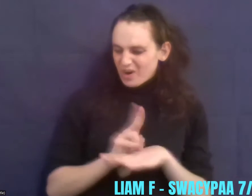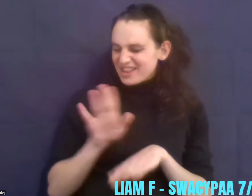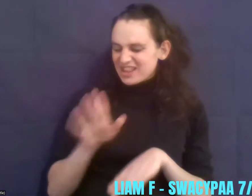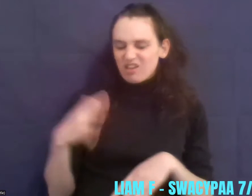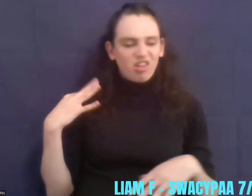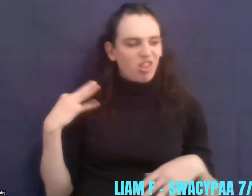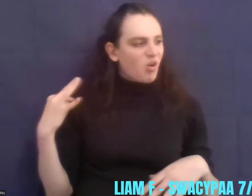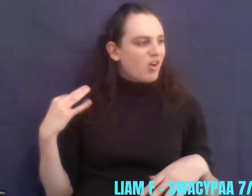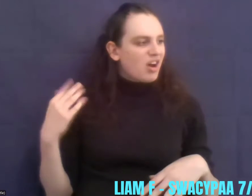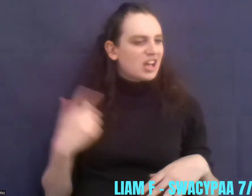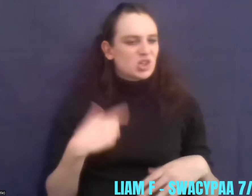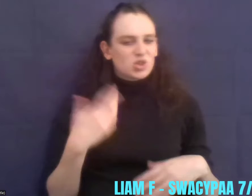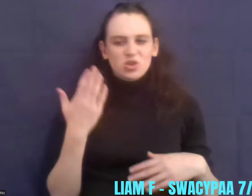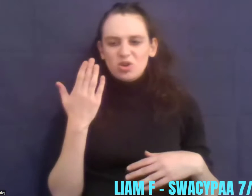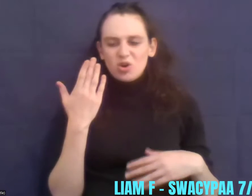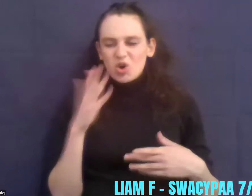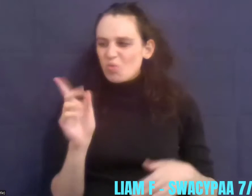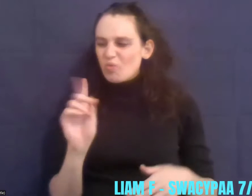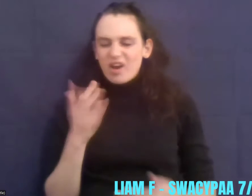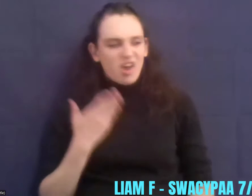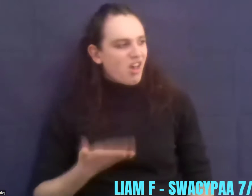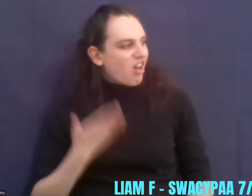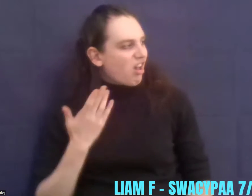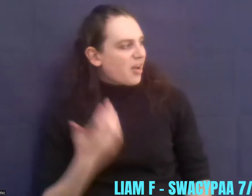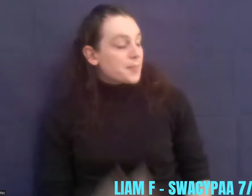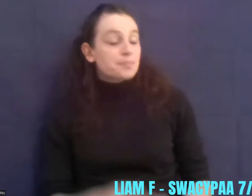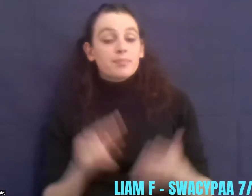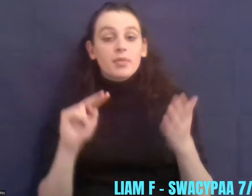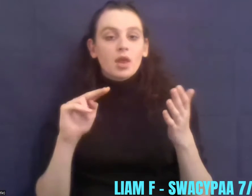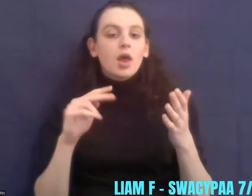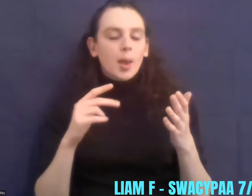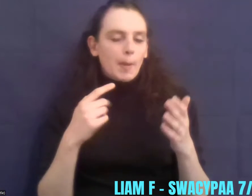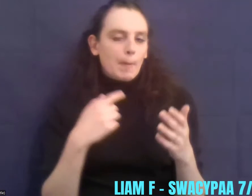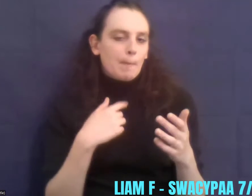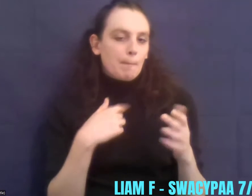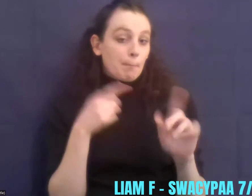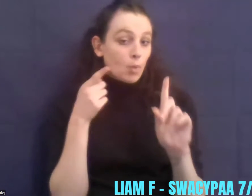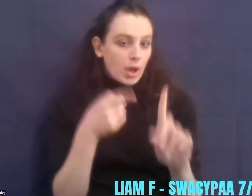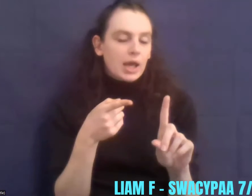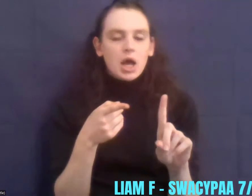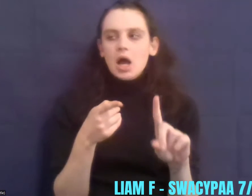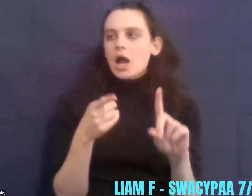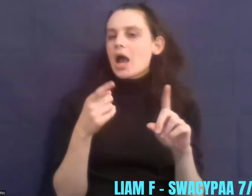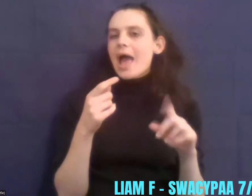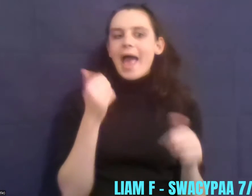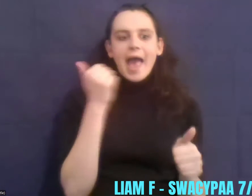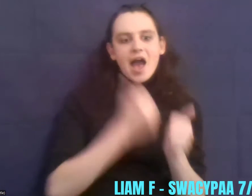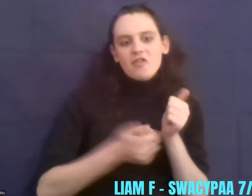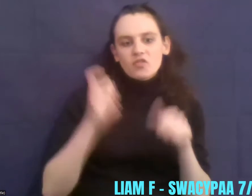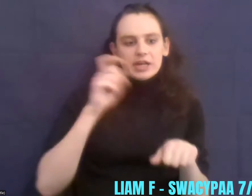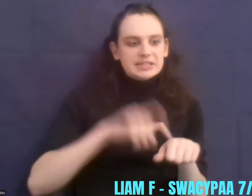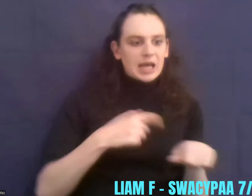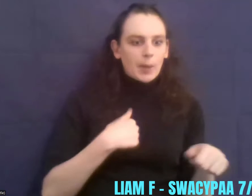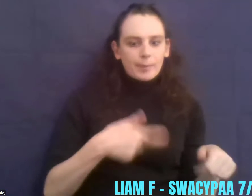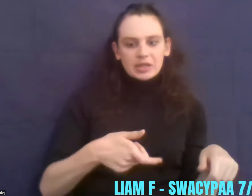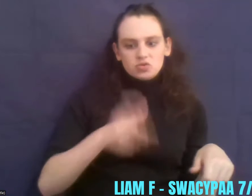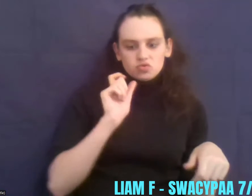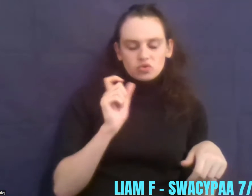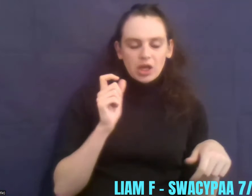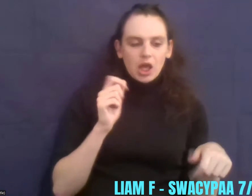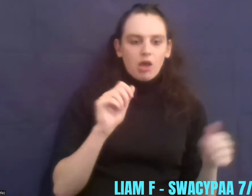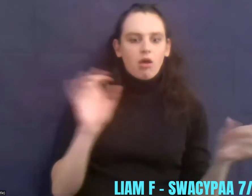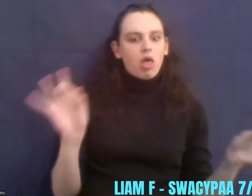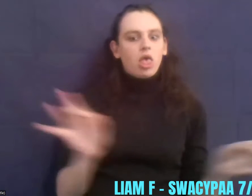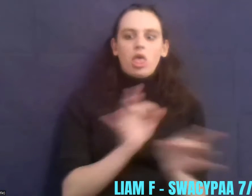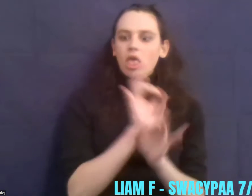not every time I drink am I going to make a total ass of myself. Not every time I drink did it look absolutely